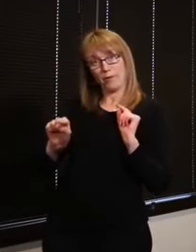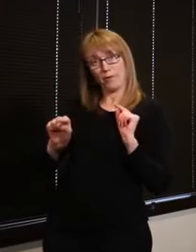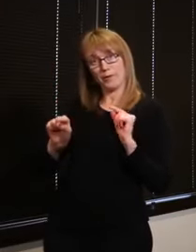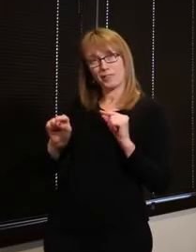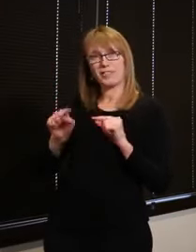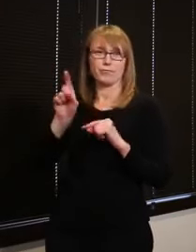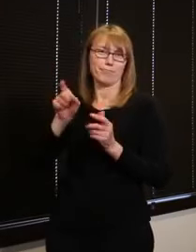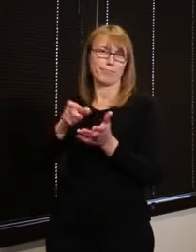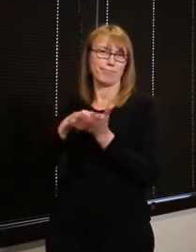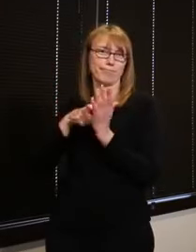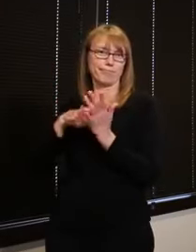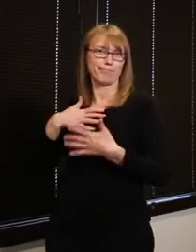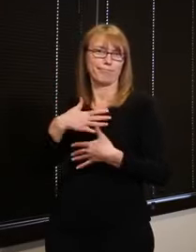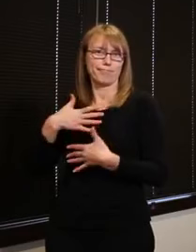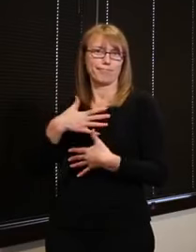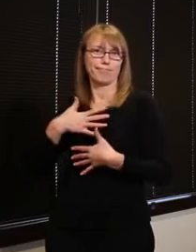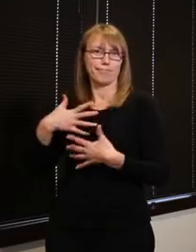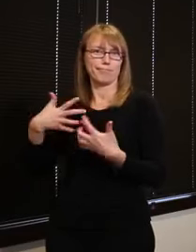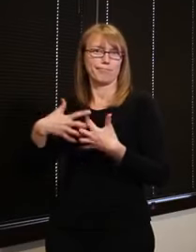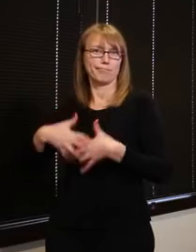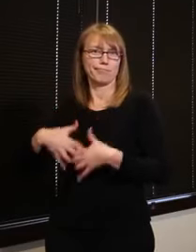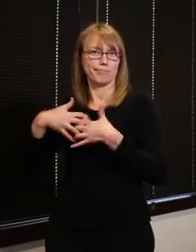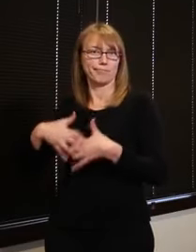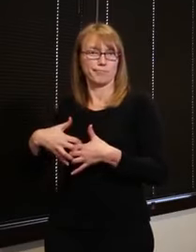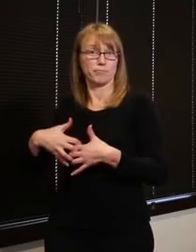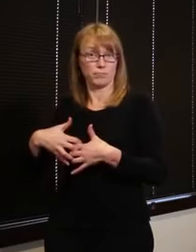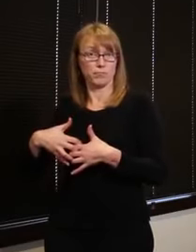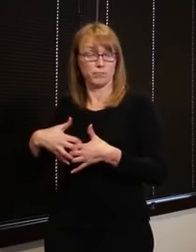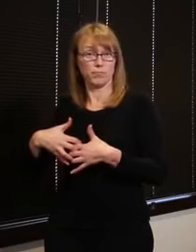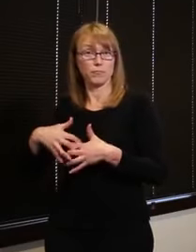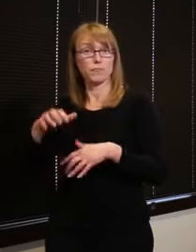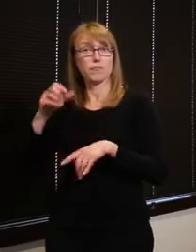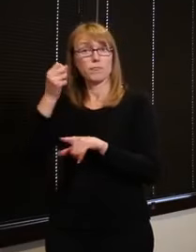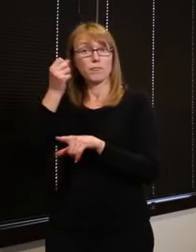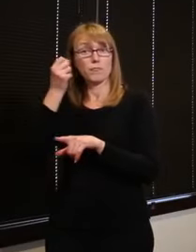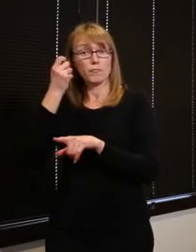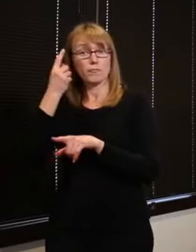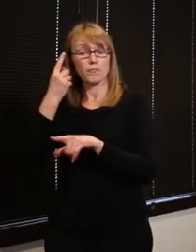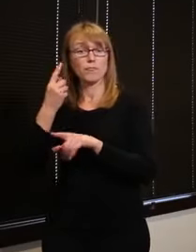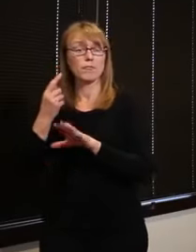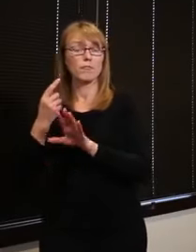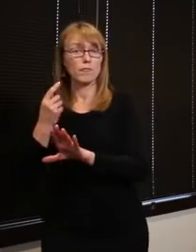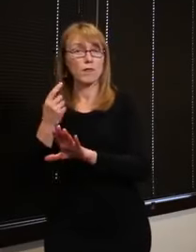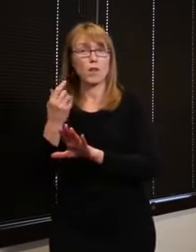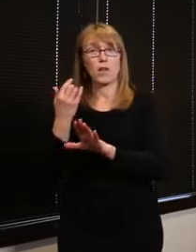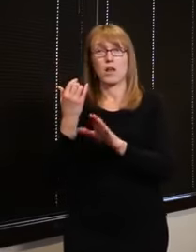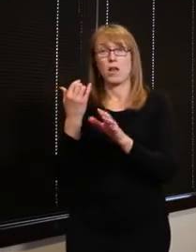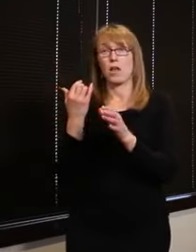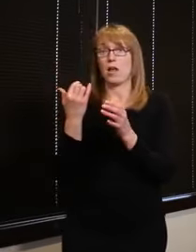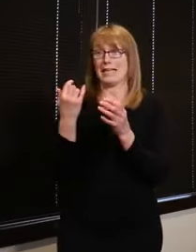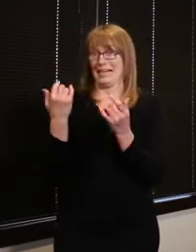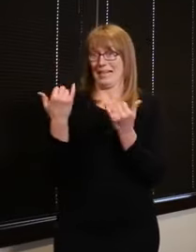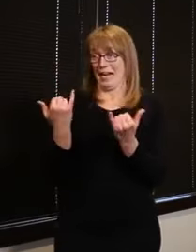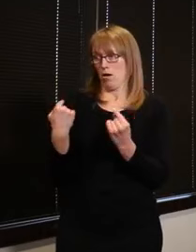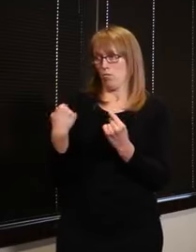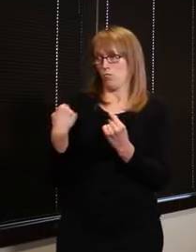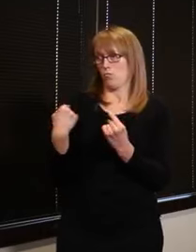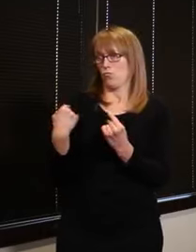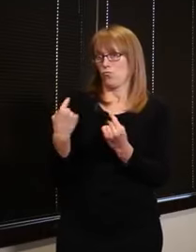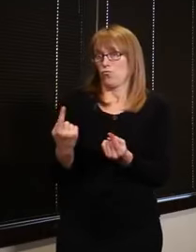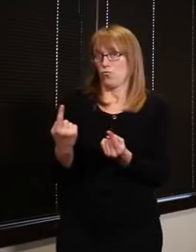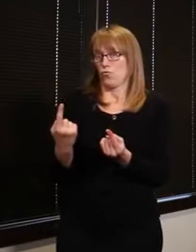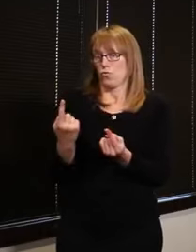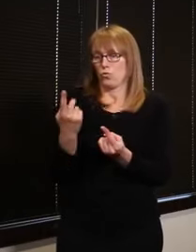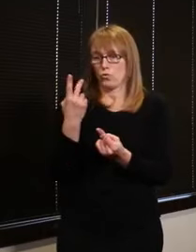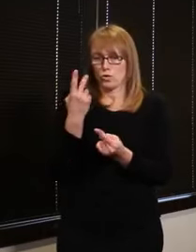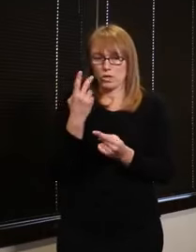are seeing, though, is we are seeing a slight decrease in ventilator and even ICU utilization, which is a good